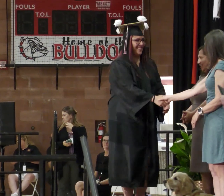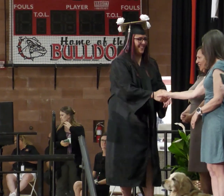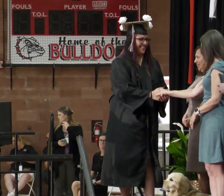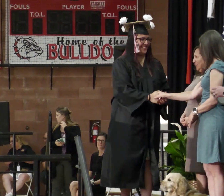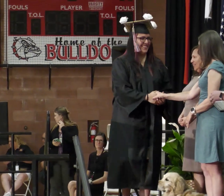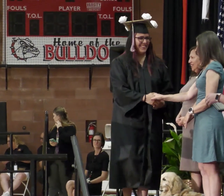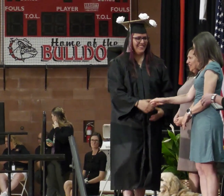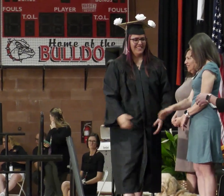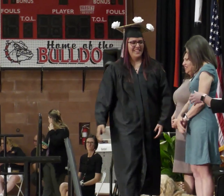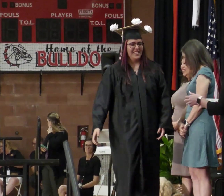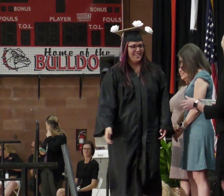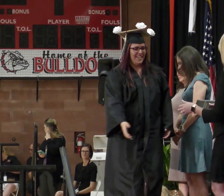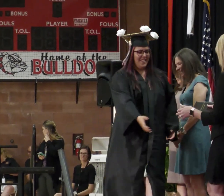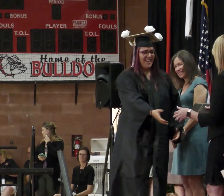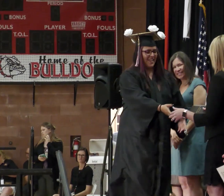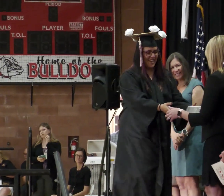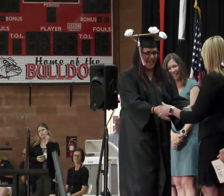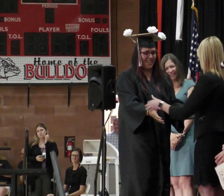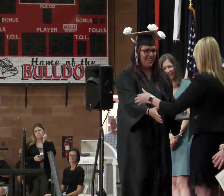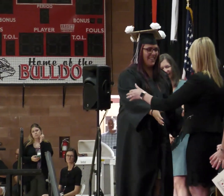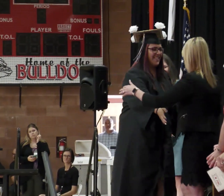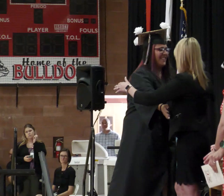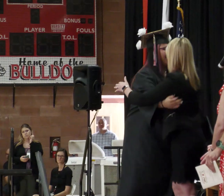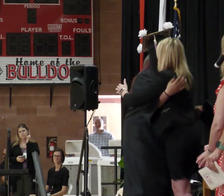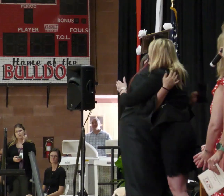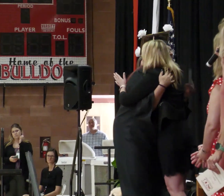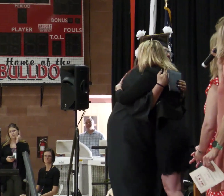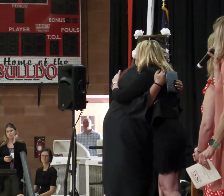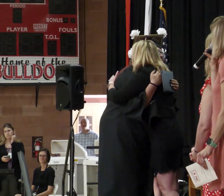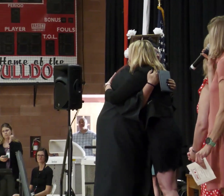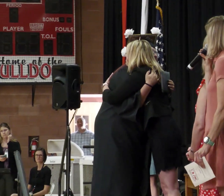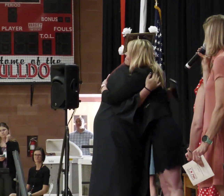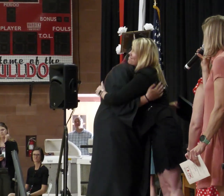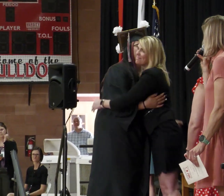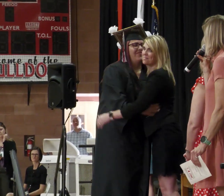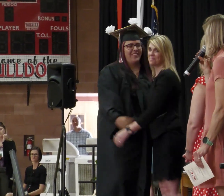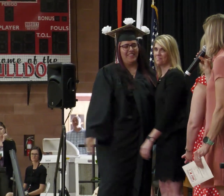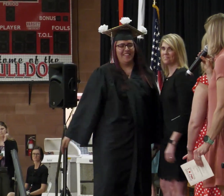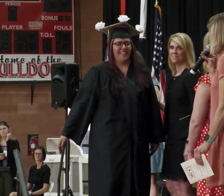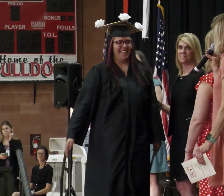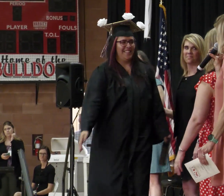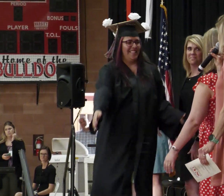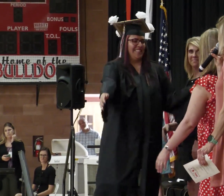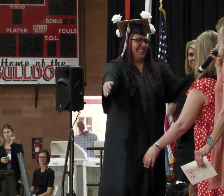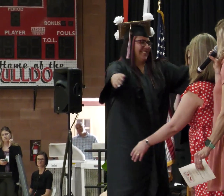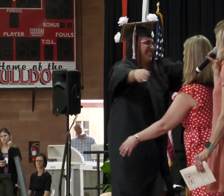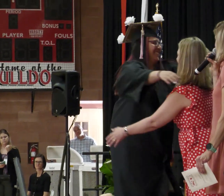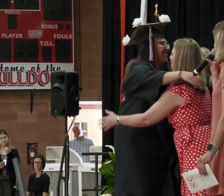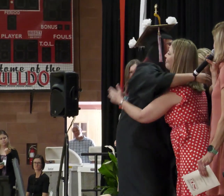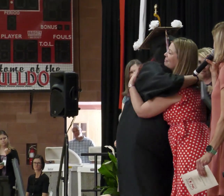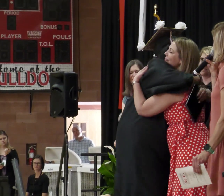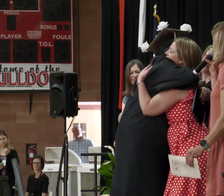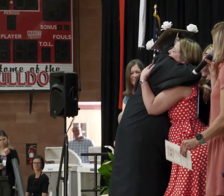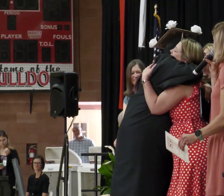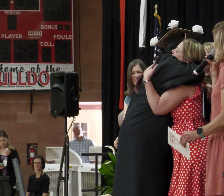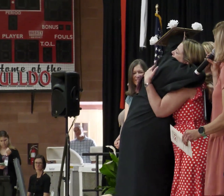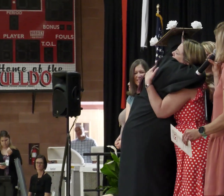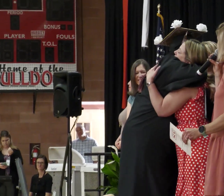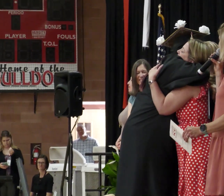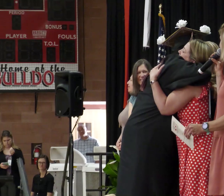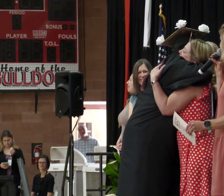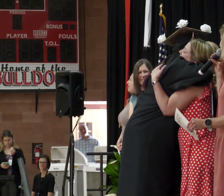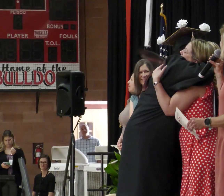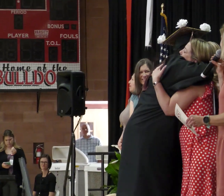Shaking Yolanda's hand Shaking Michelle's hand Accepting her diploma From Miss Tara Wilkins Giving Miss Huddleston a big